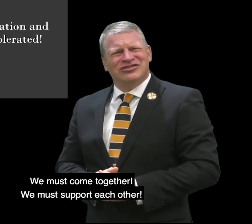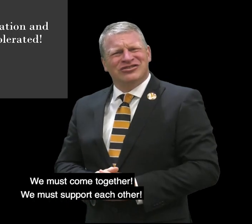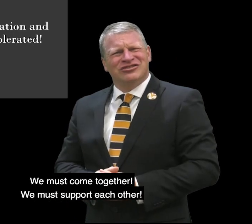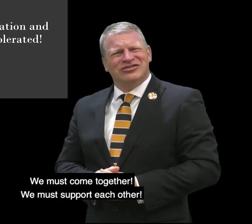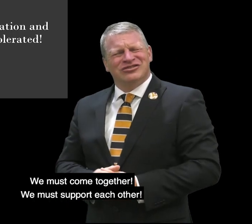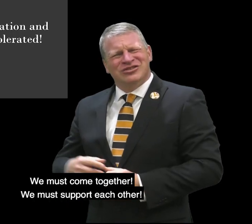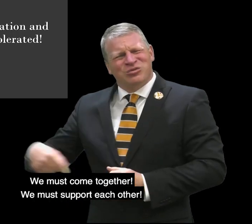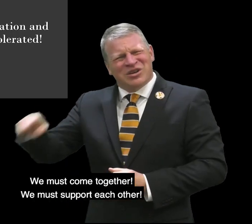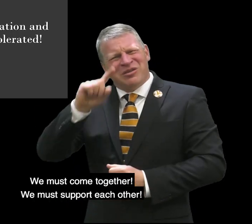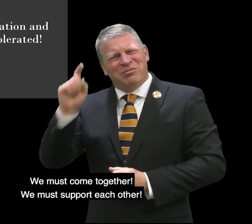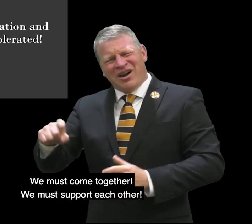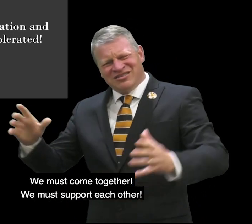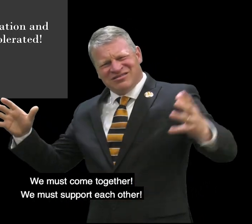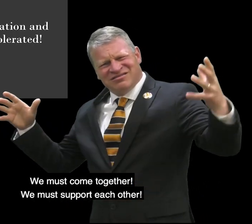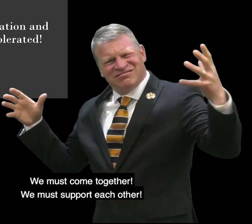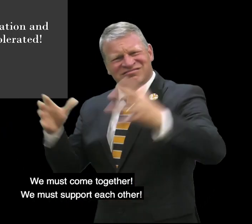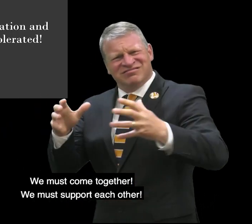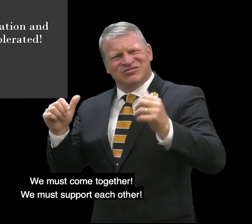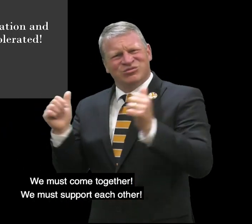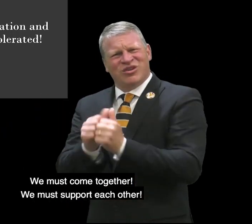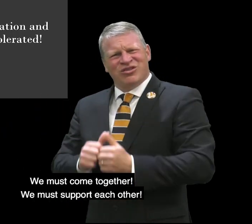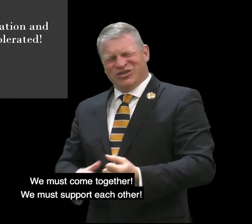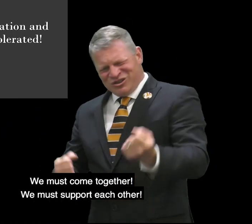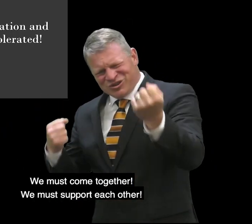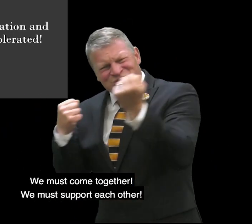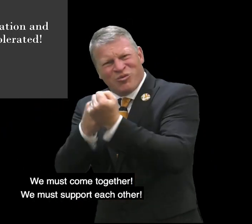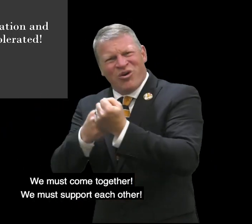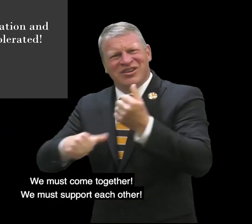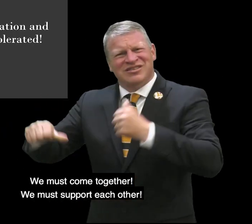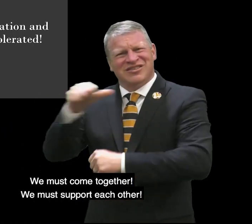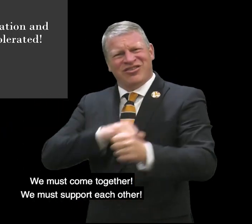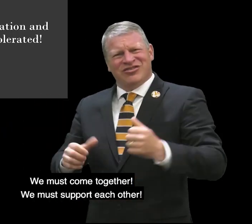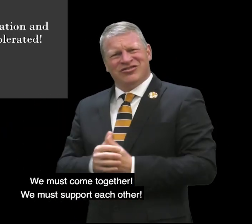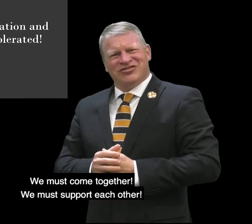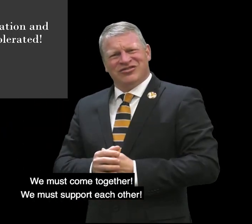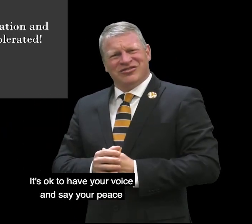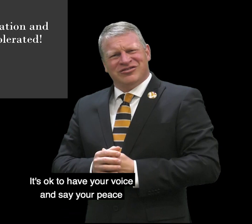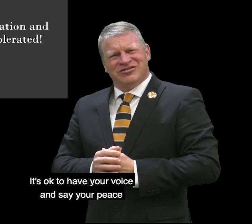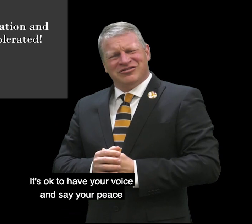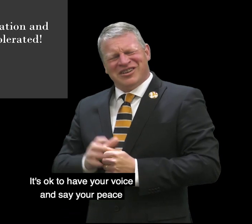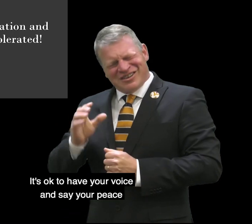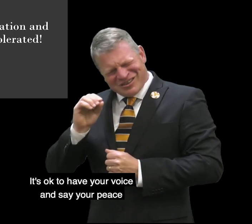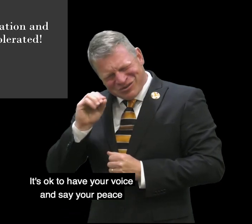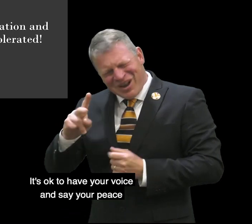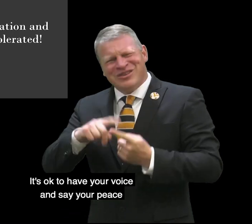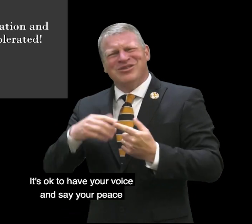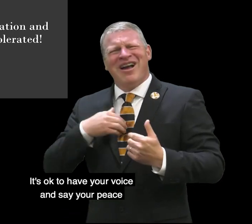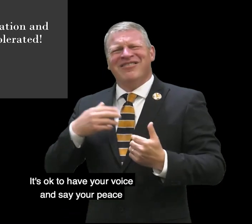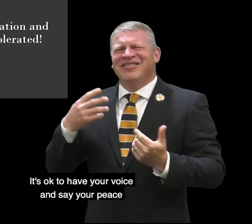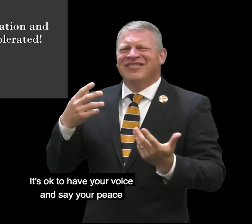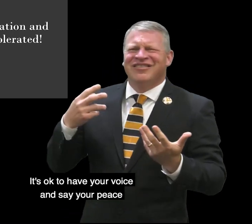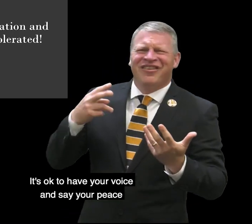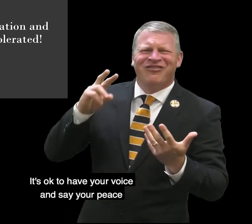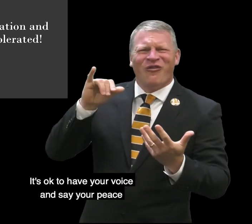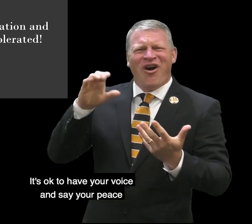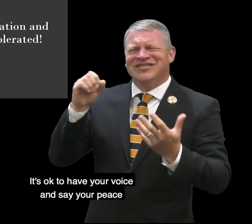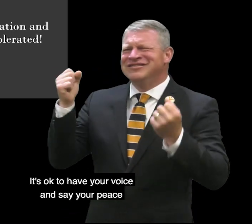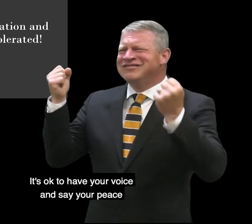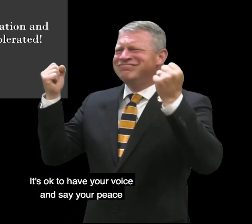and bigotry. Enough is enough. We must come together. We must support each other. It's